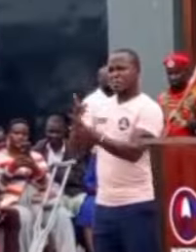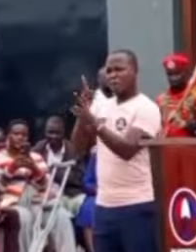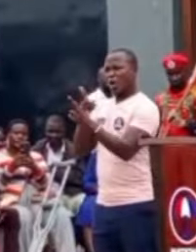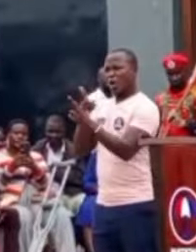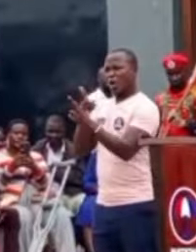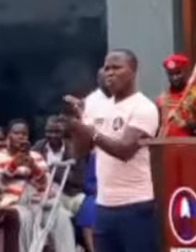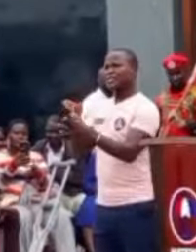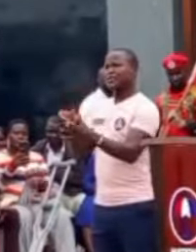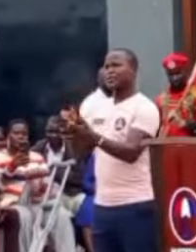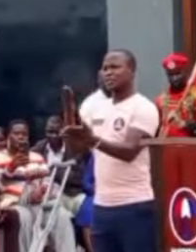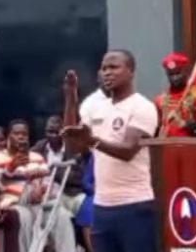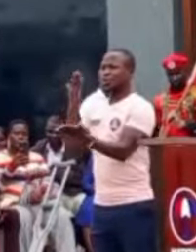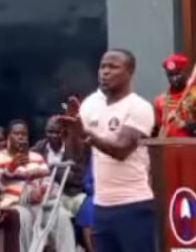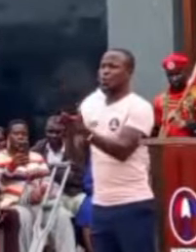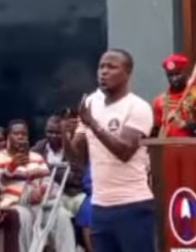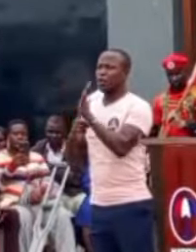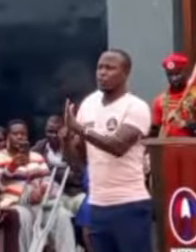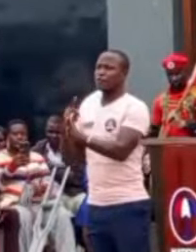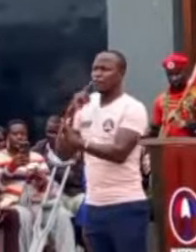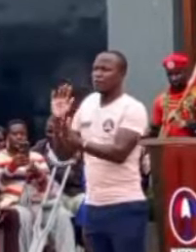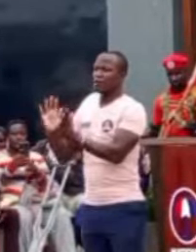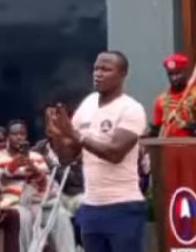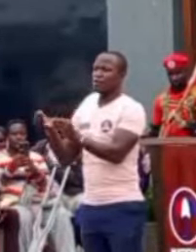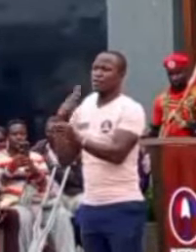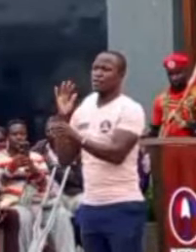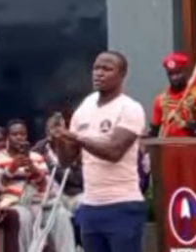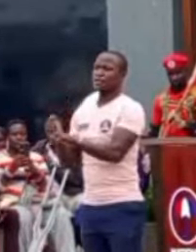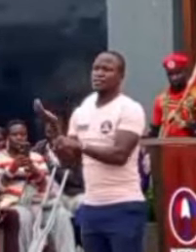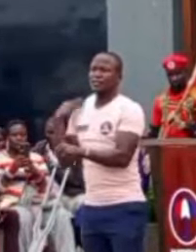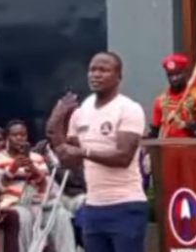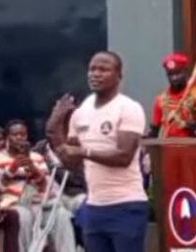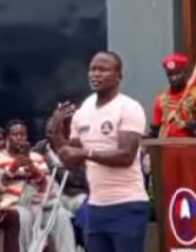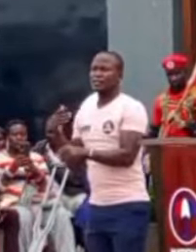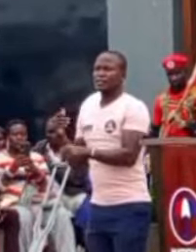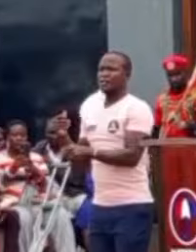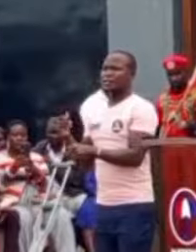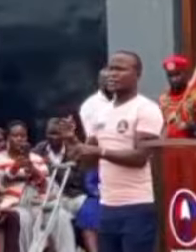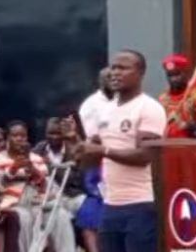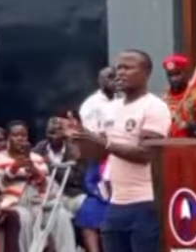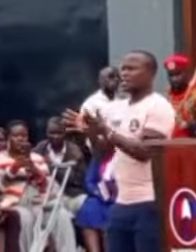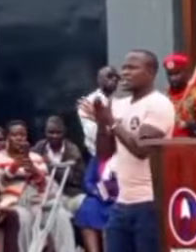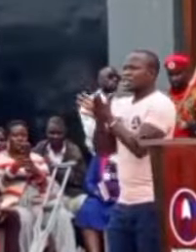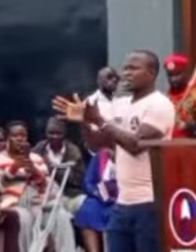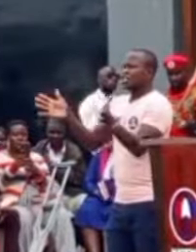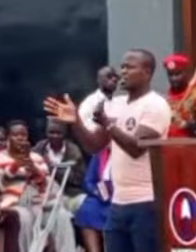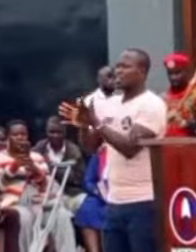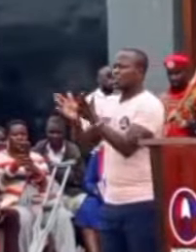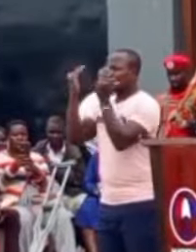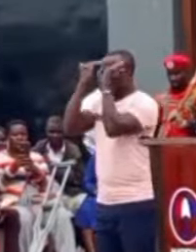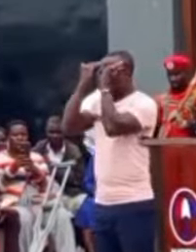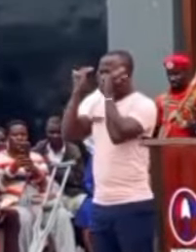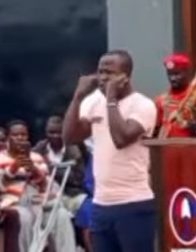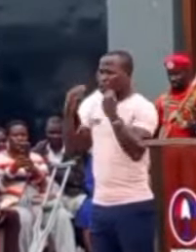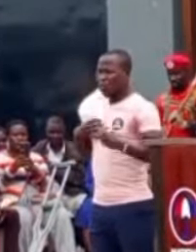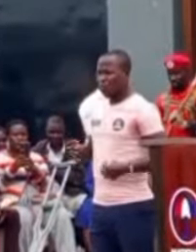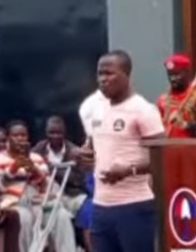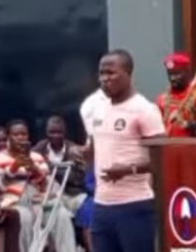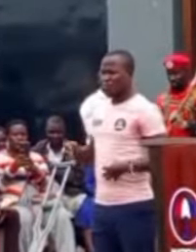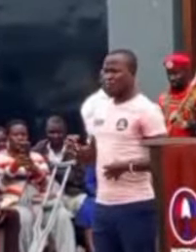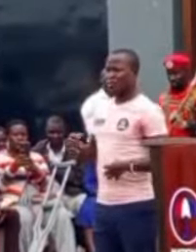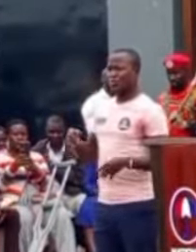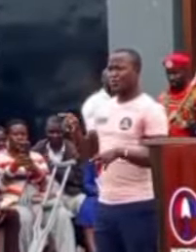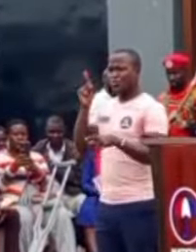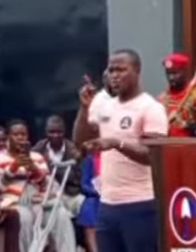a new precedent for these, our brothers and sisters. The General Court Martial, as all of you know,